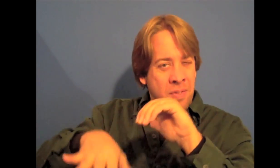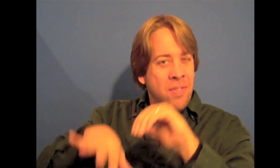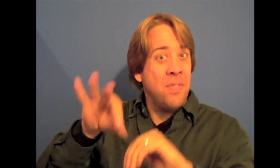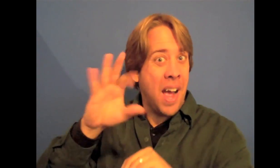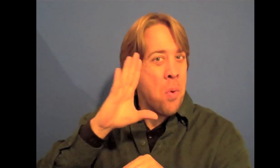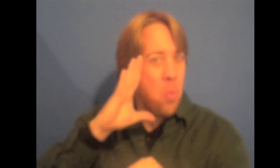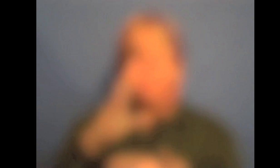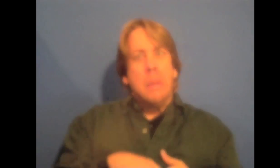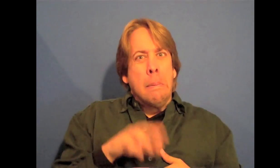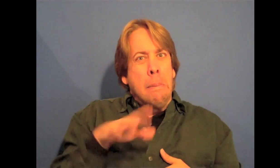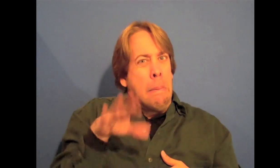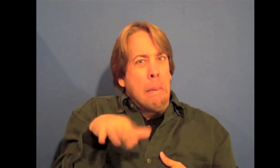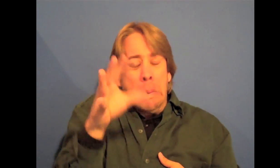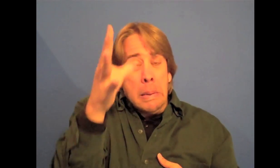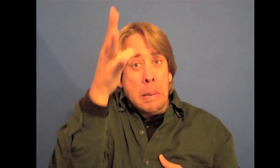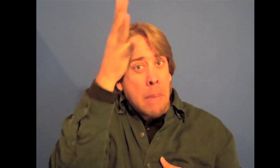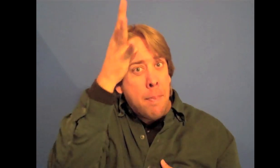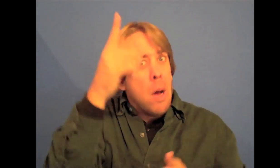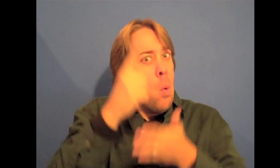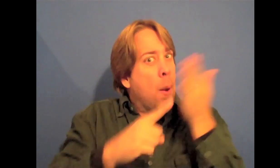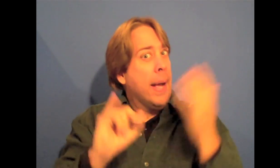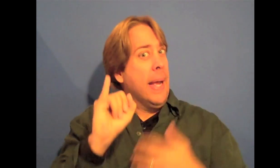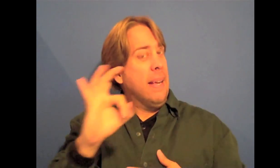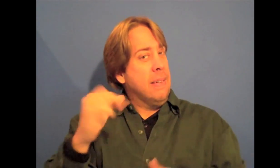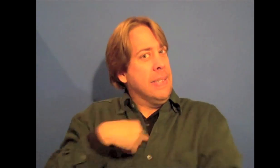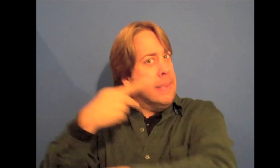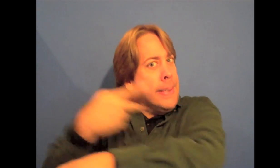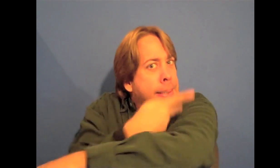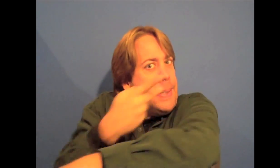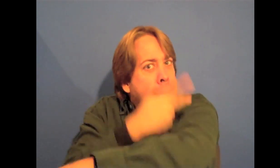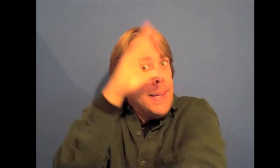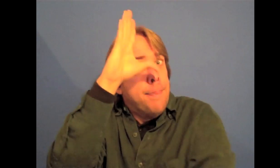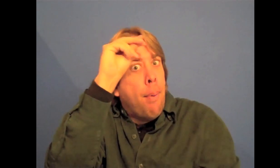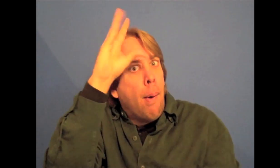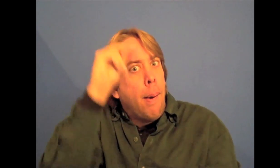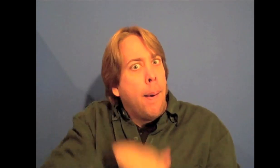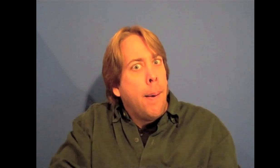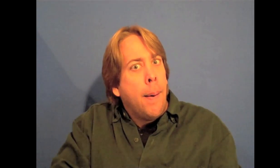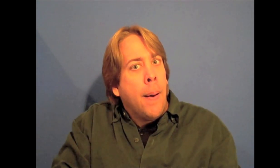water over our tongues. Papa, what if I was the herd boy?